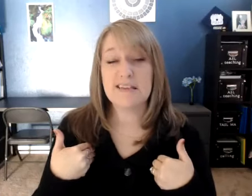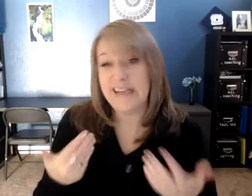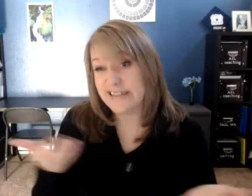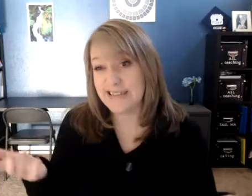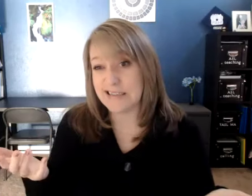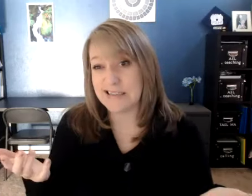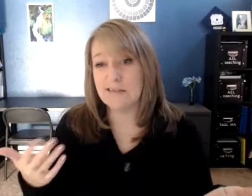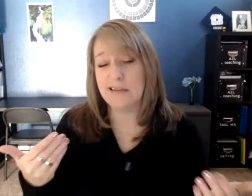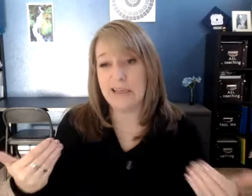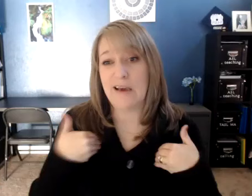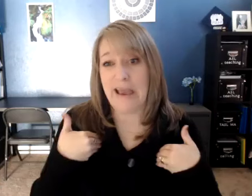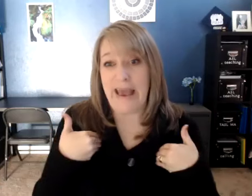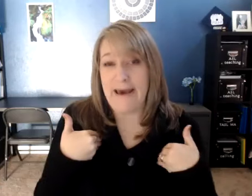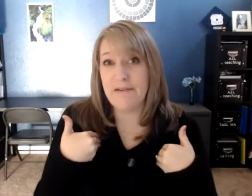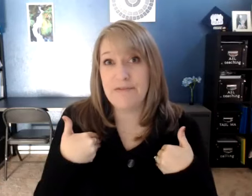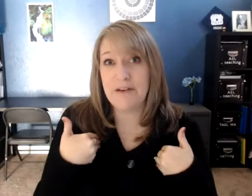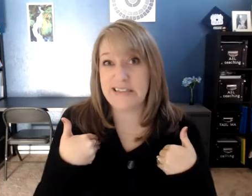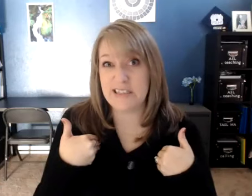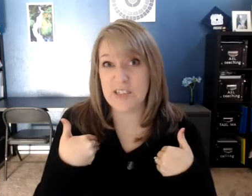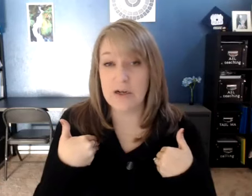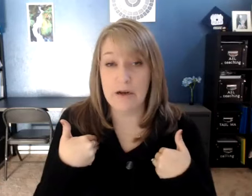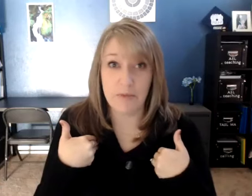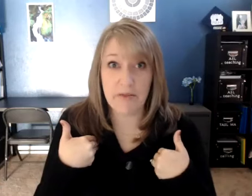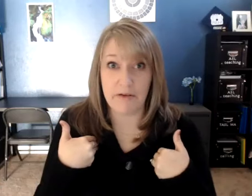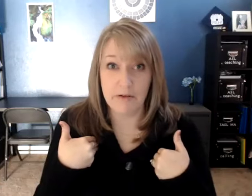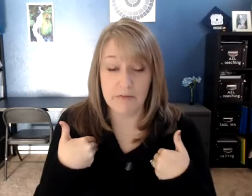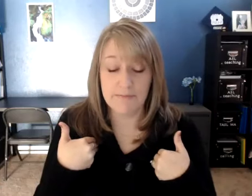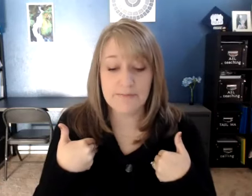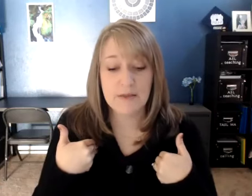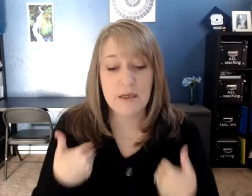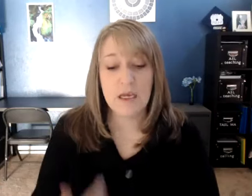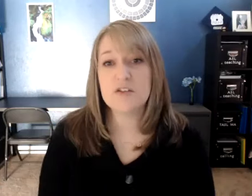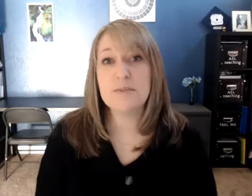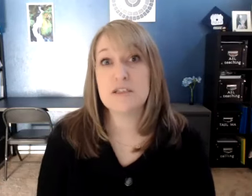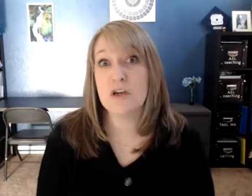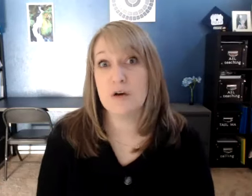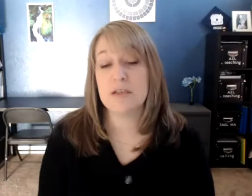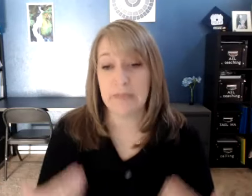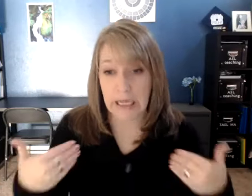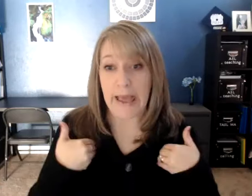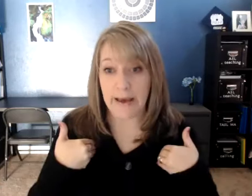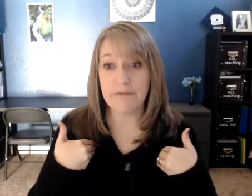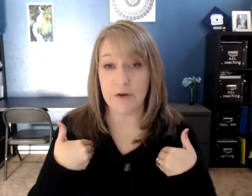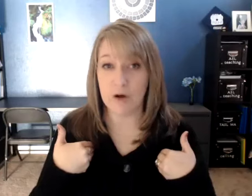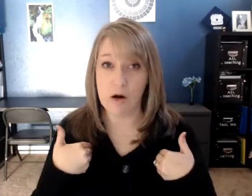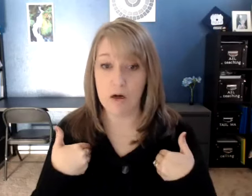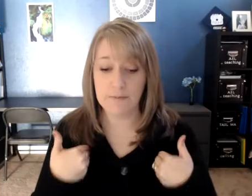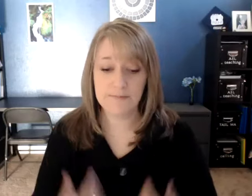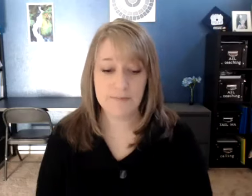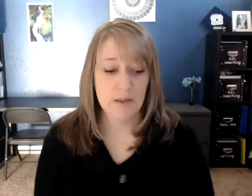it exists, like I have a sister and a brother. It also means to own something. I have a car.